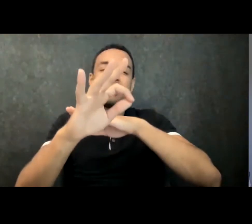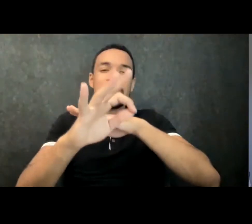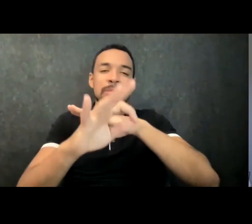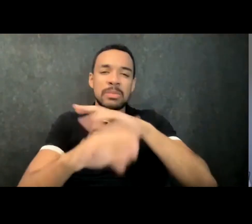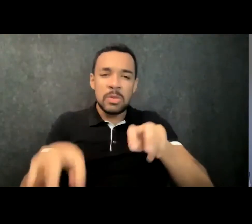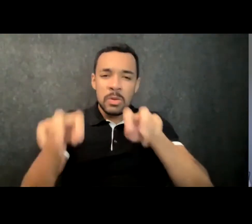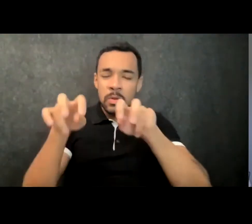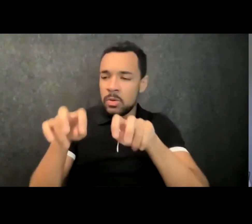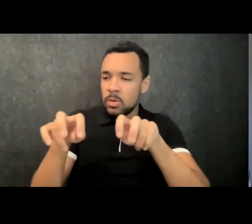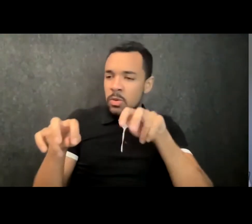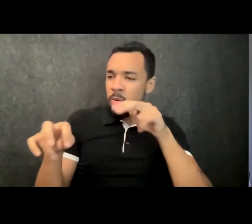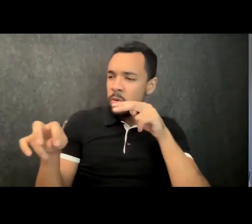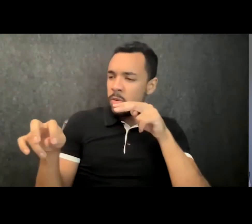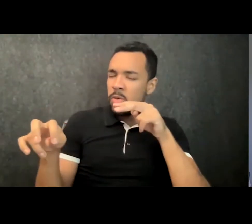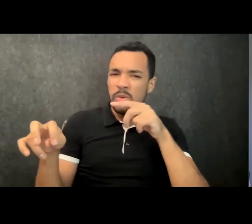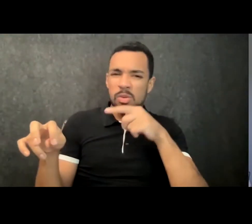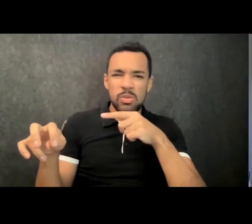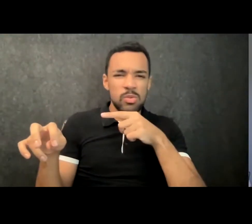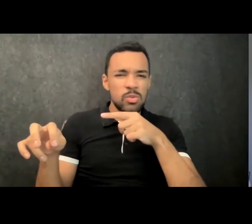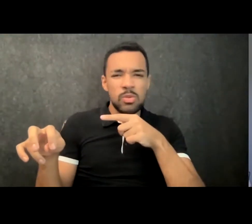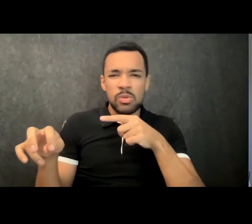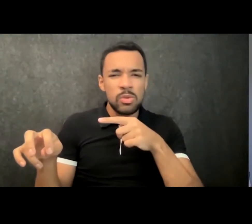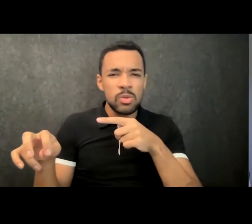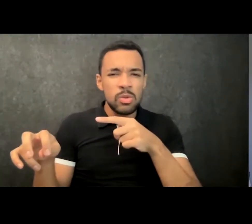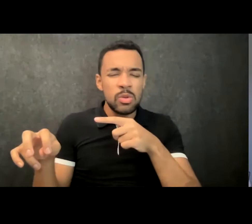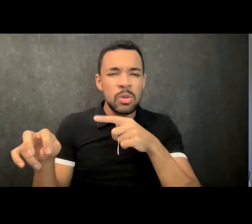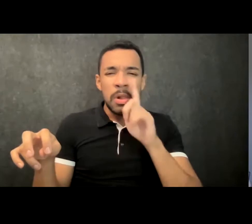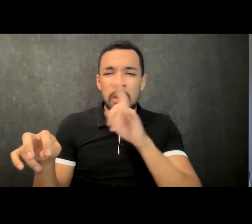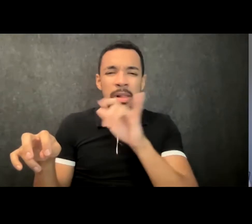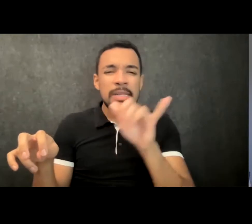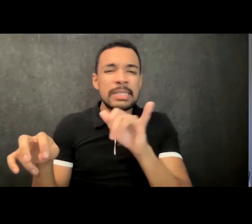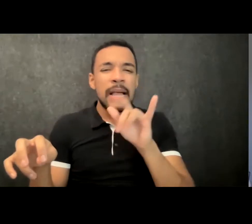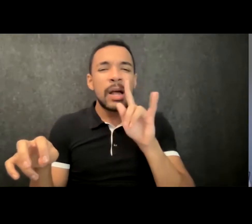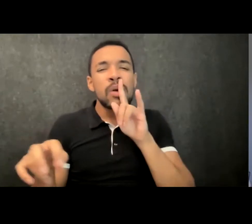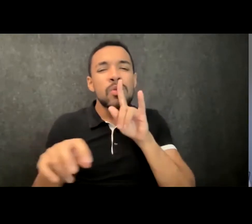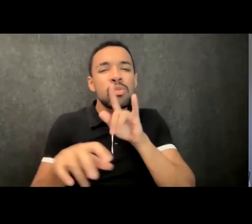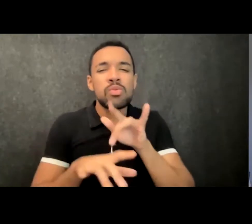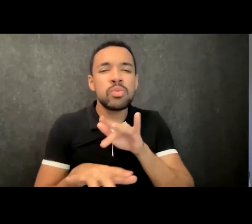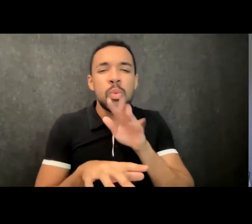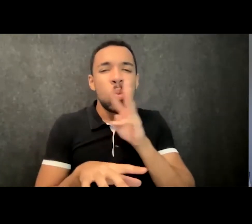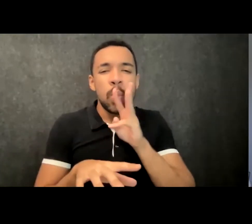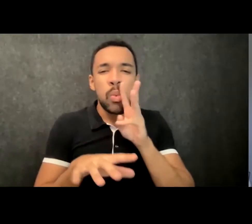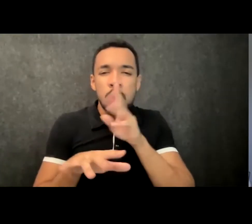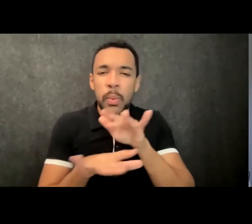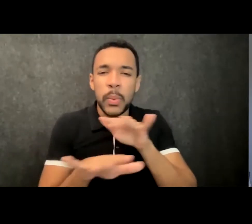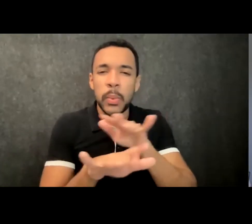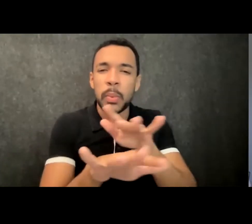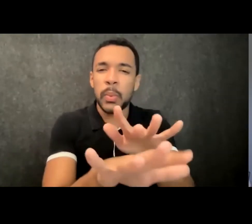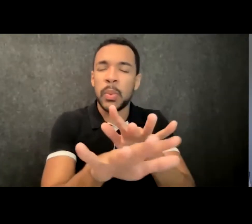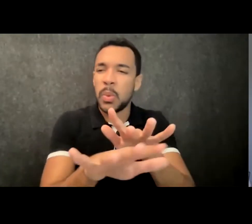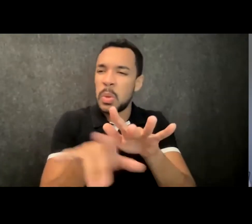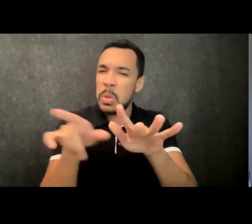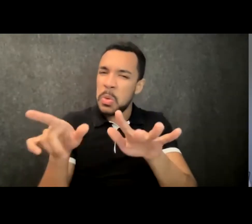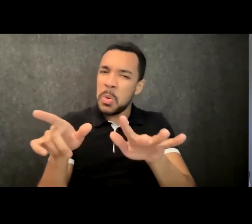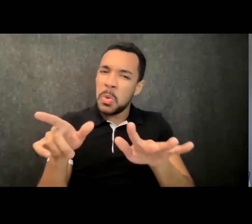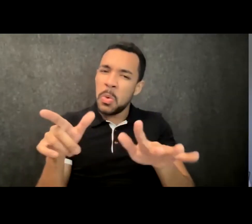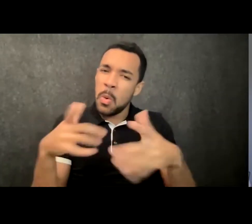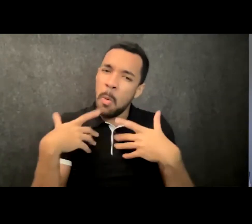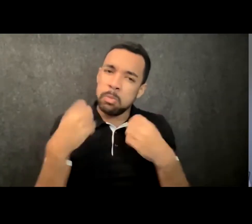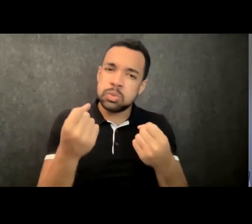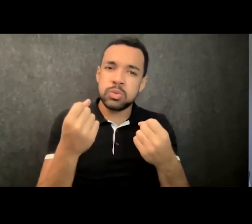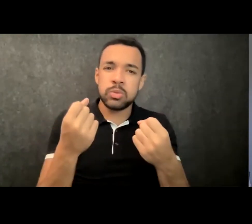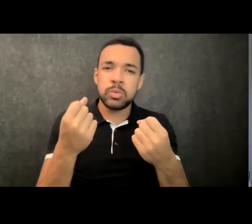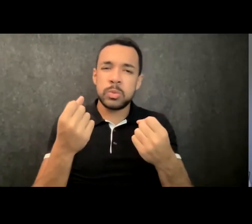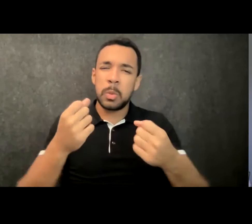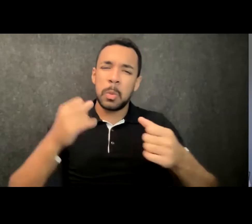aren't so much current as much as river rushing. You've got gumption to pack as many supernovas